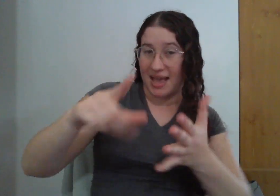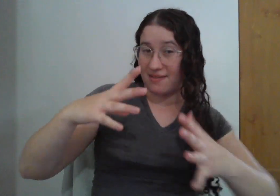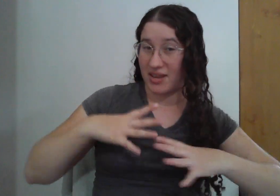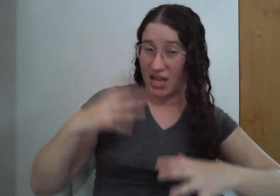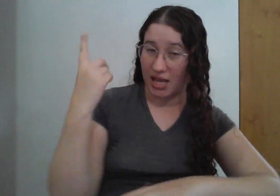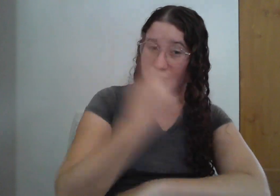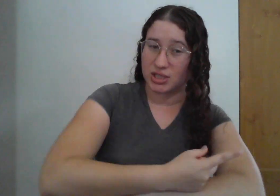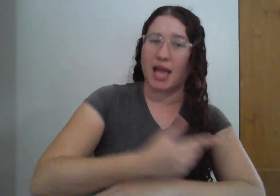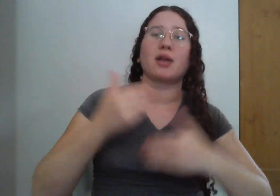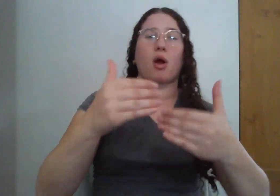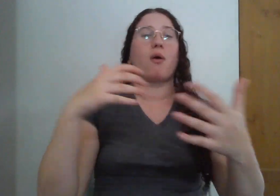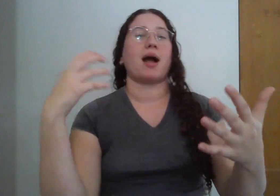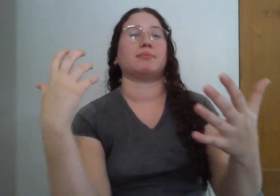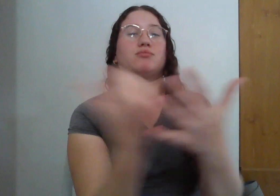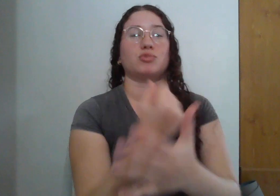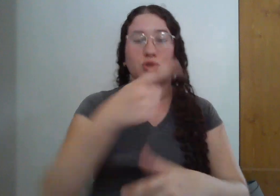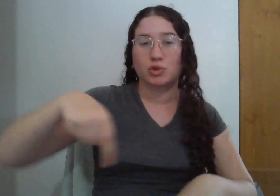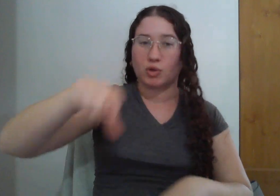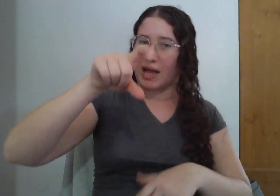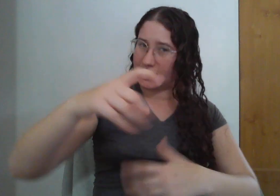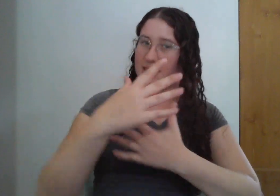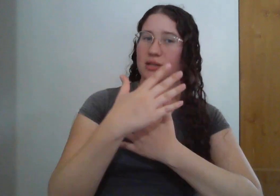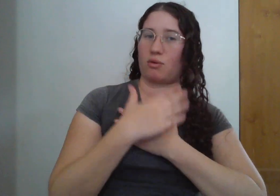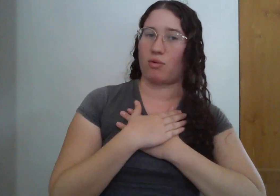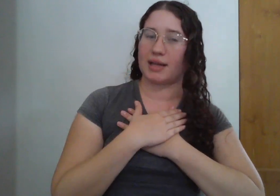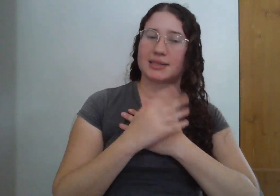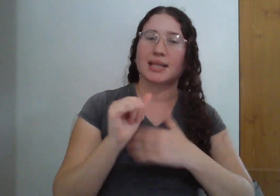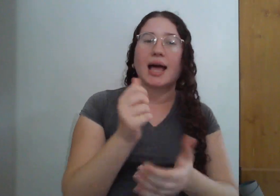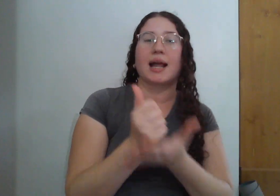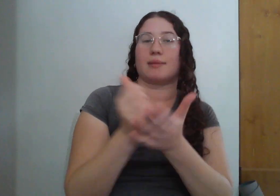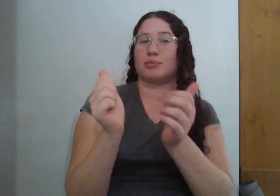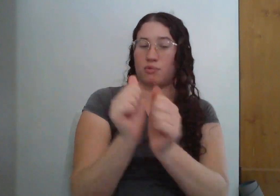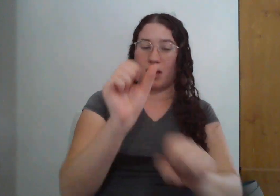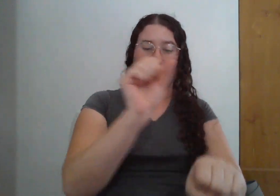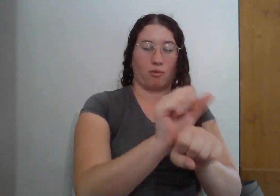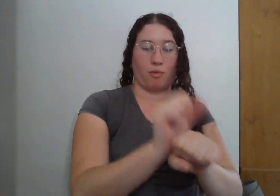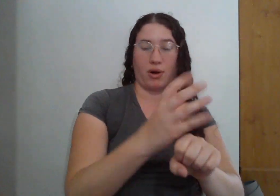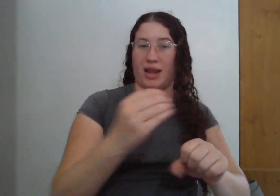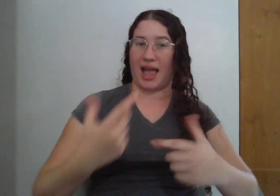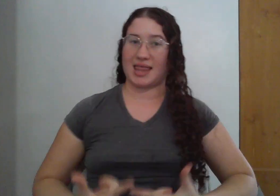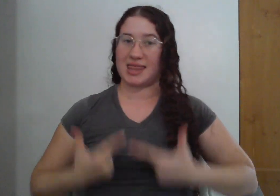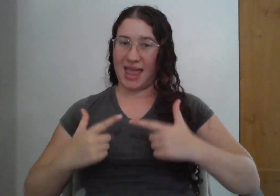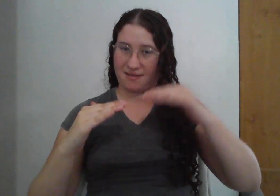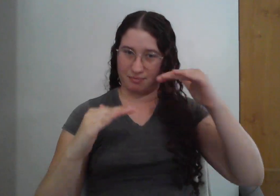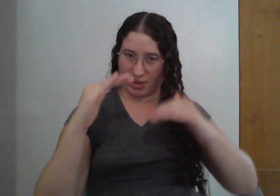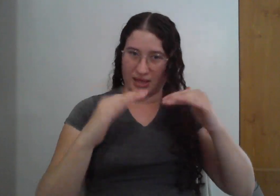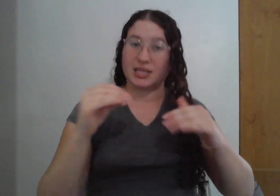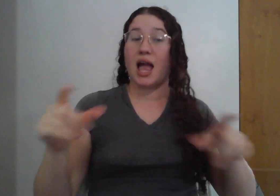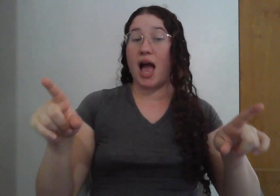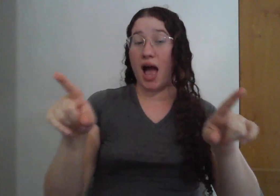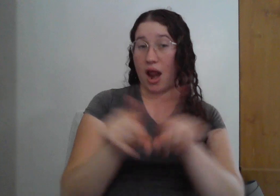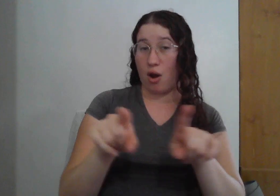earned it, you need the rest, and recharging is good for work-life balance. And by the way, it's